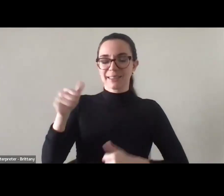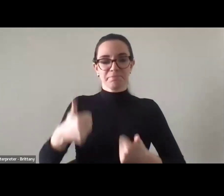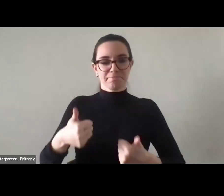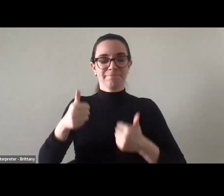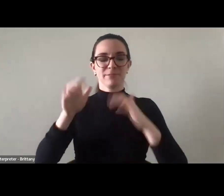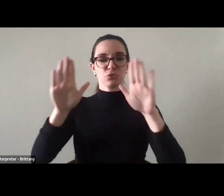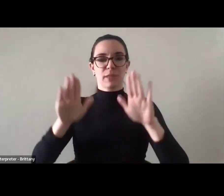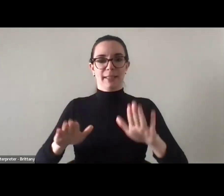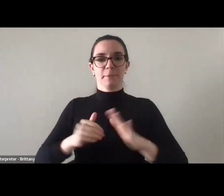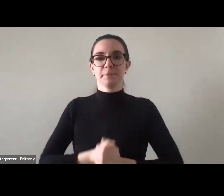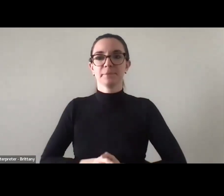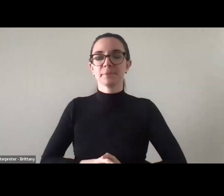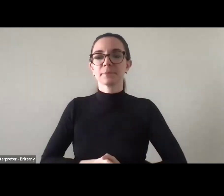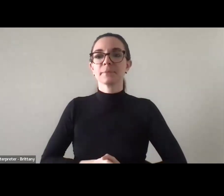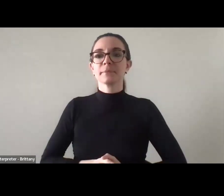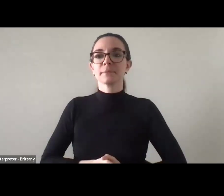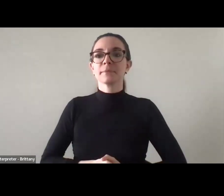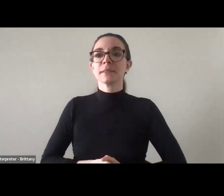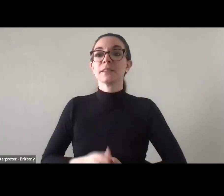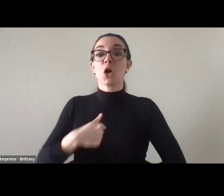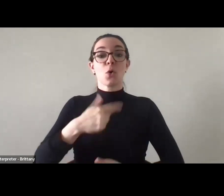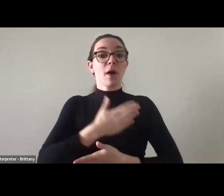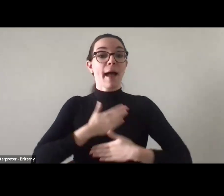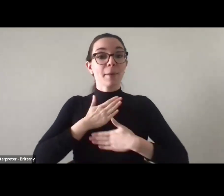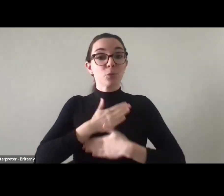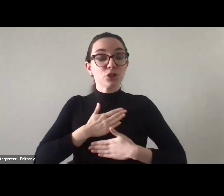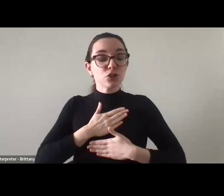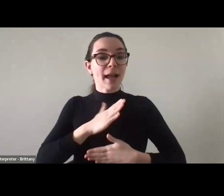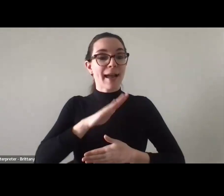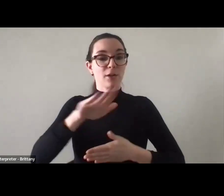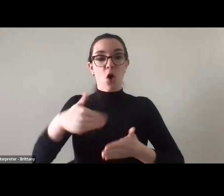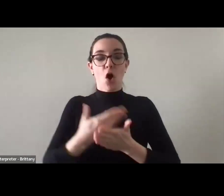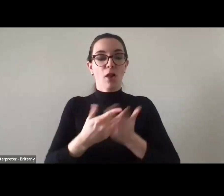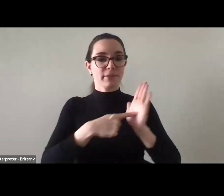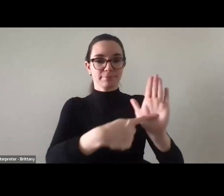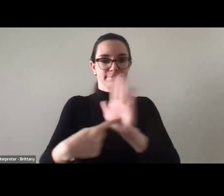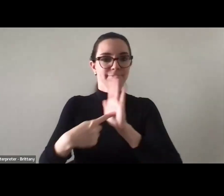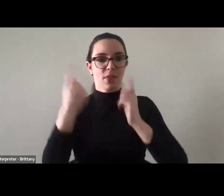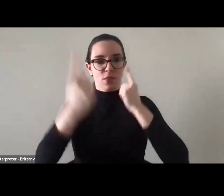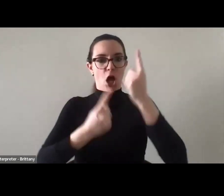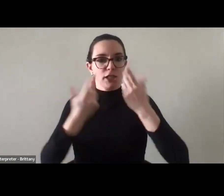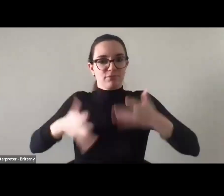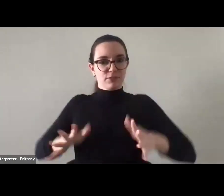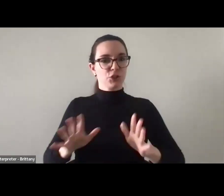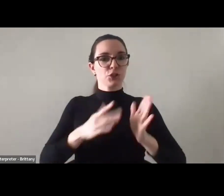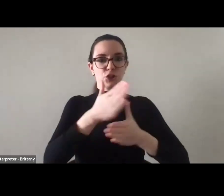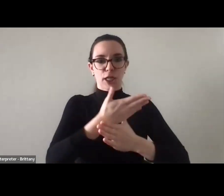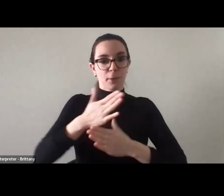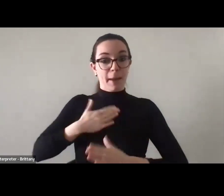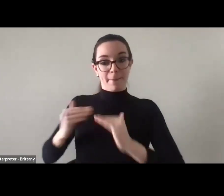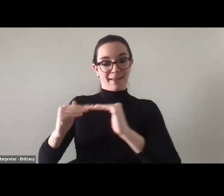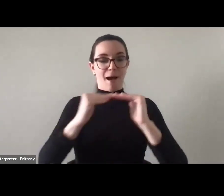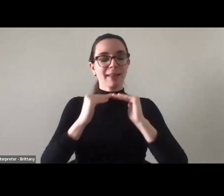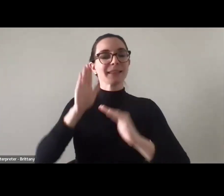Okay, wonderful. I appreciate the thoughts already shared by my colleagues here on this webinar today. And hello,